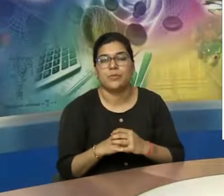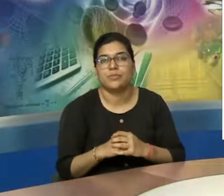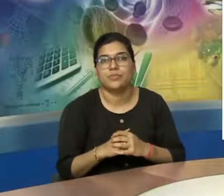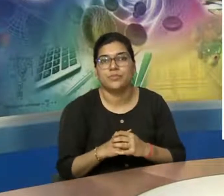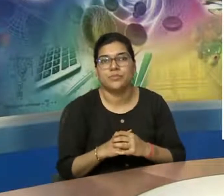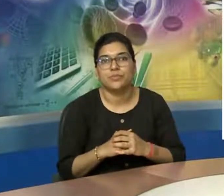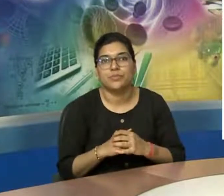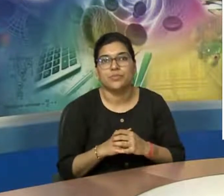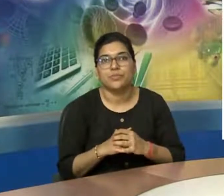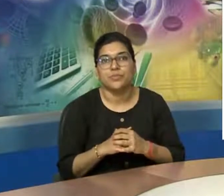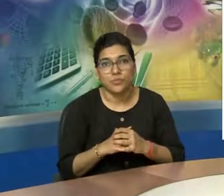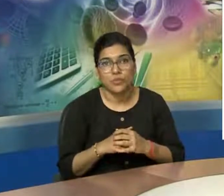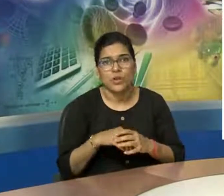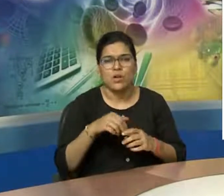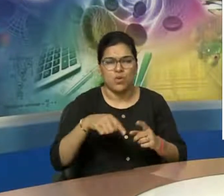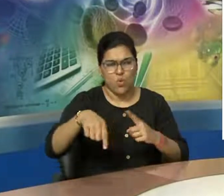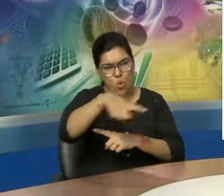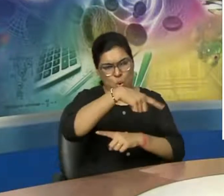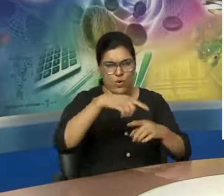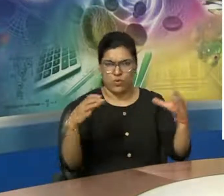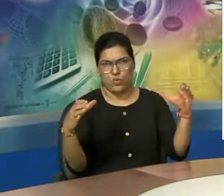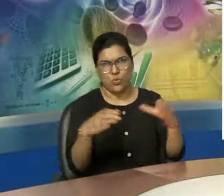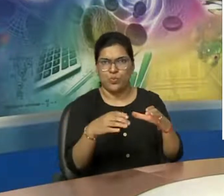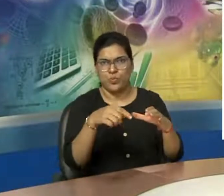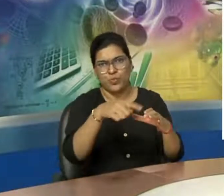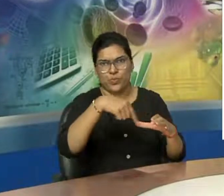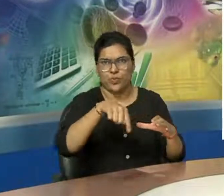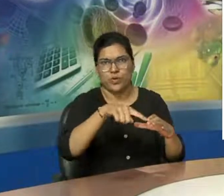Let us understand it further in detail.